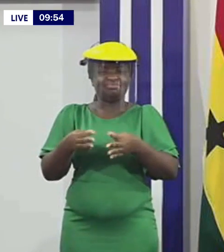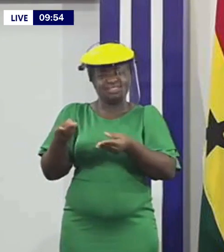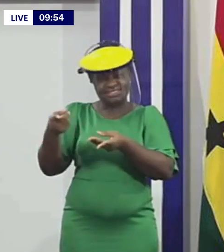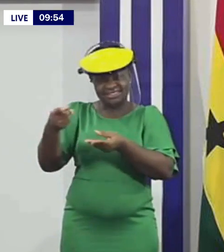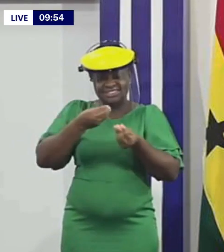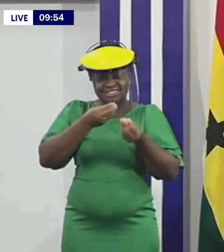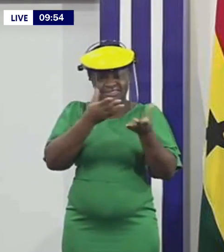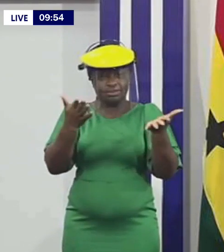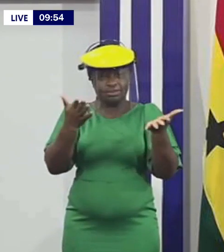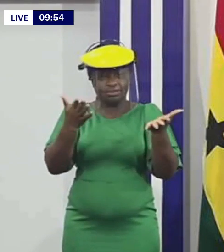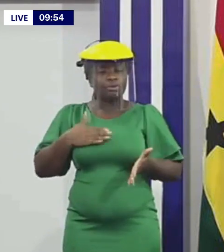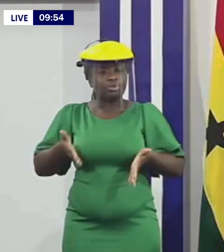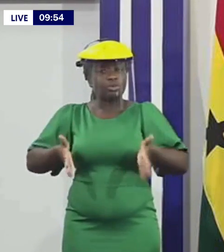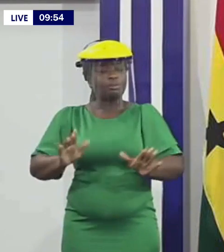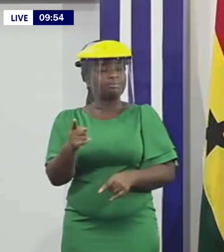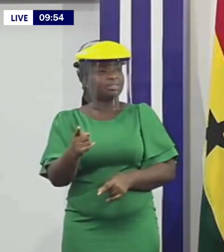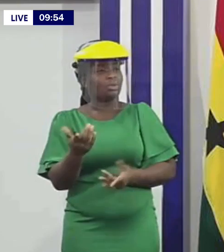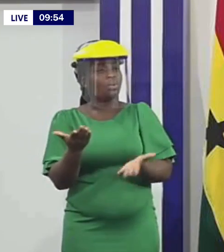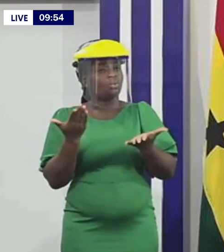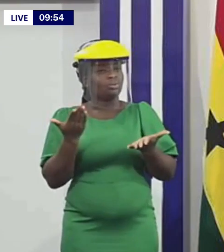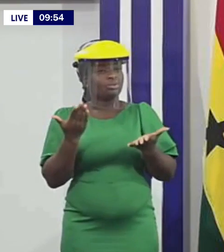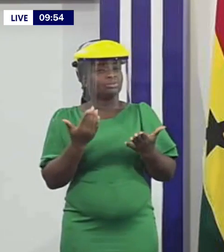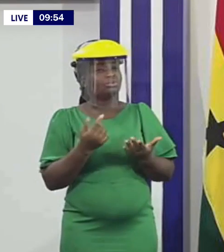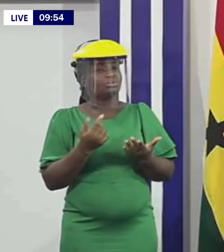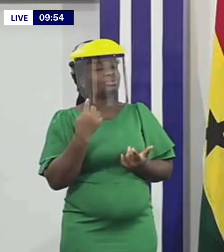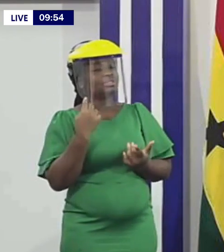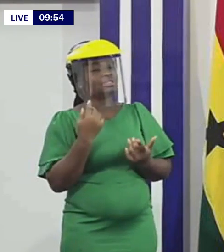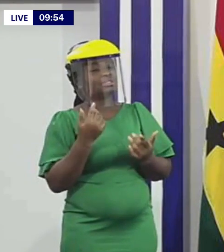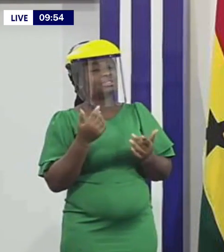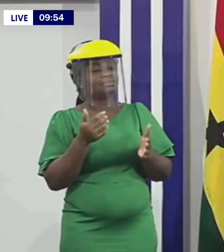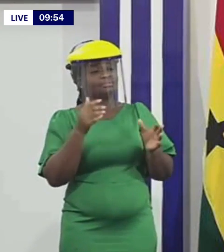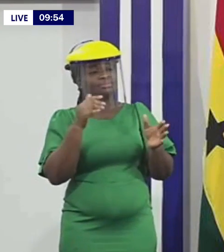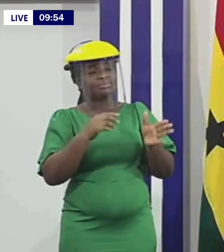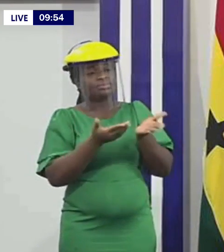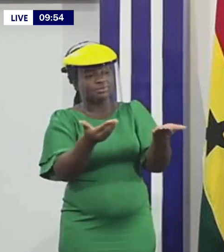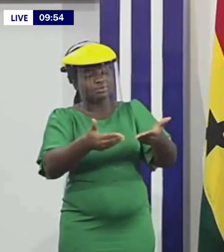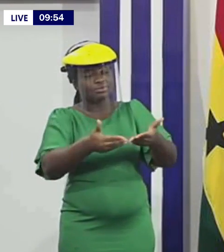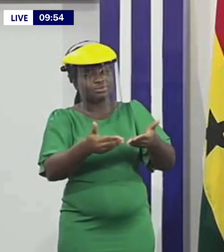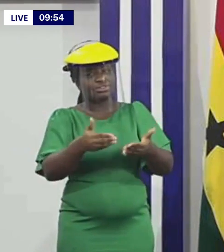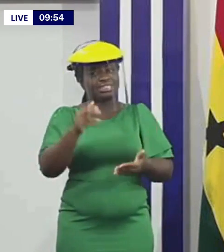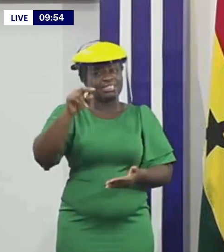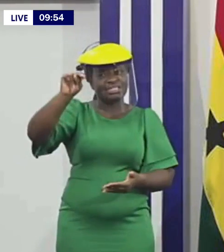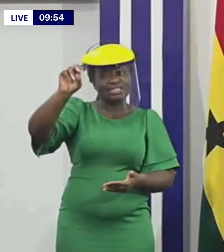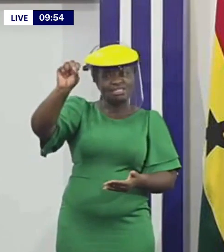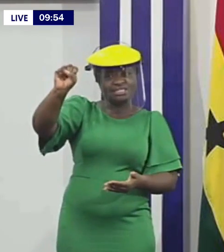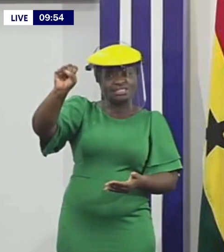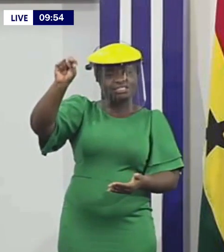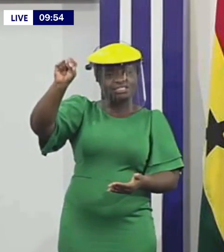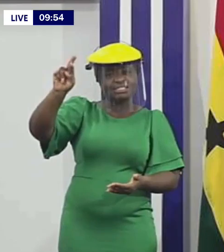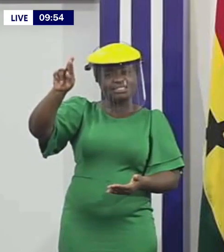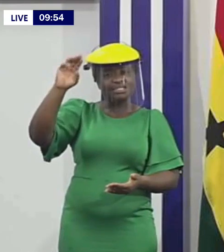With your permission, I would like to acknowledge the presence of the Honorable Senior Minister, the Honorable